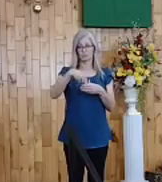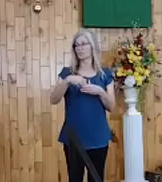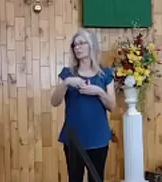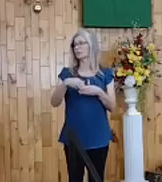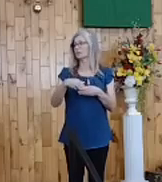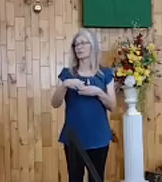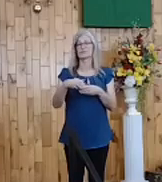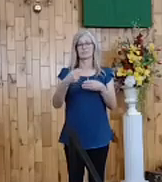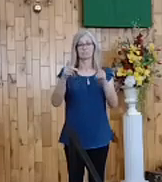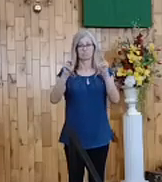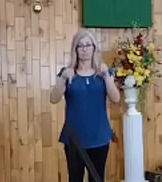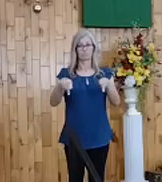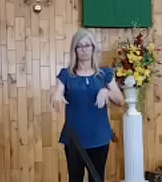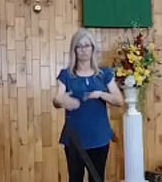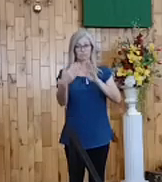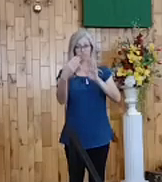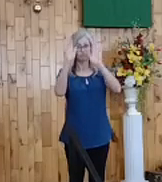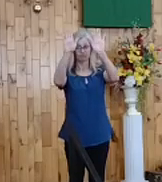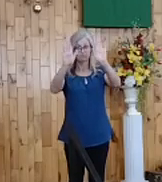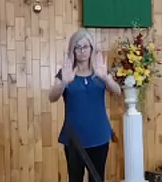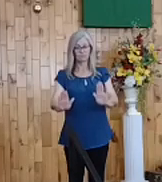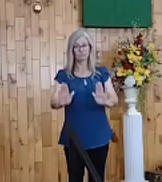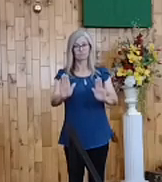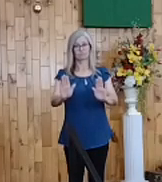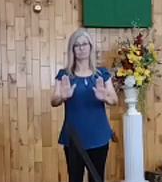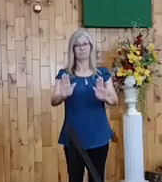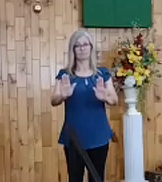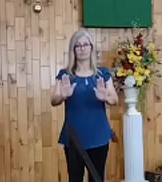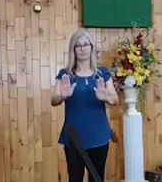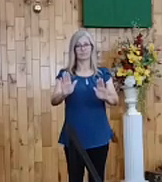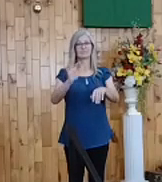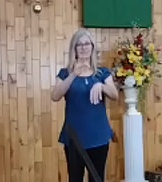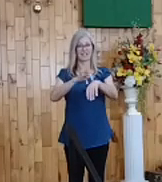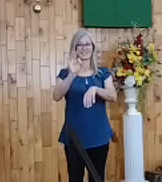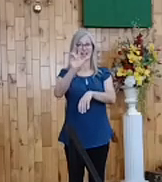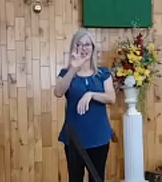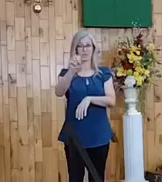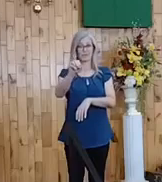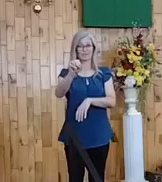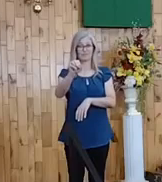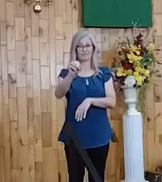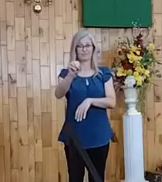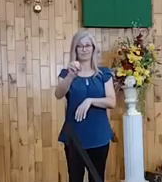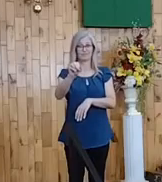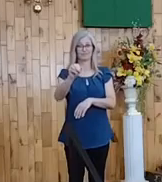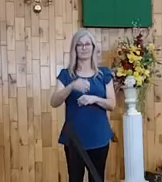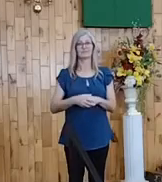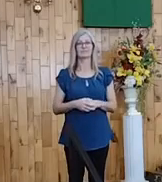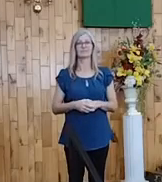us in person every Sunday at 9:30.